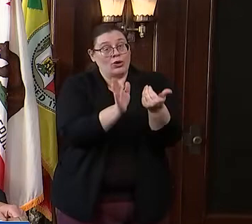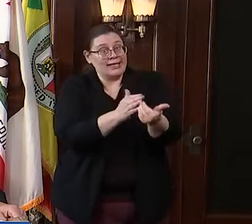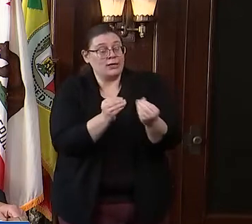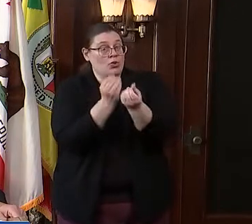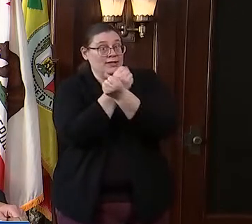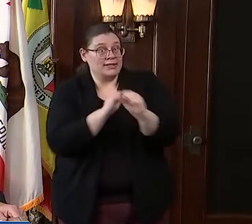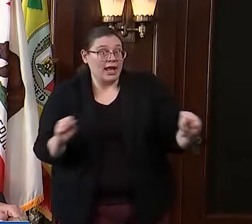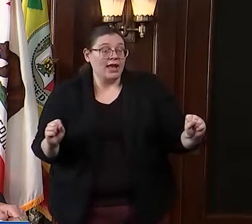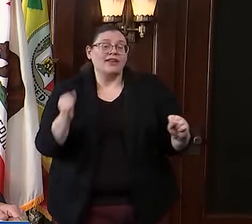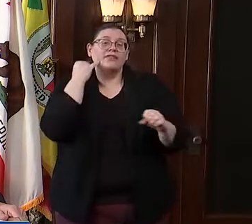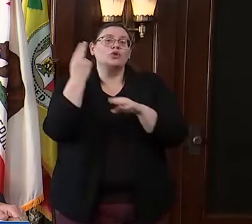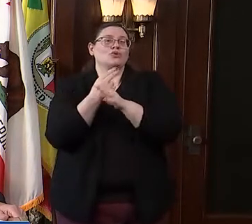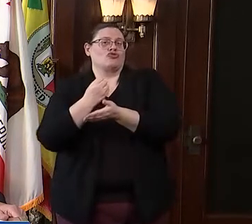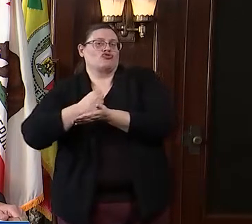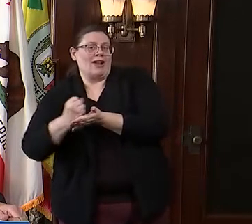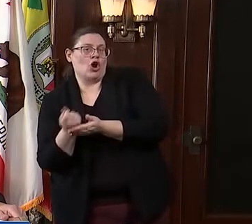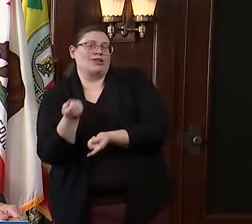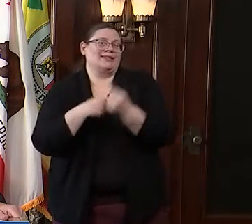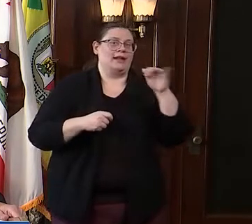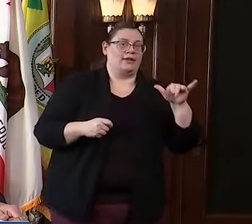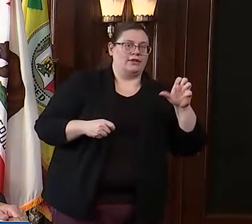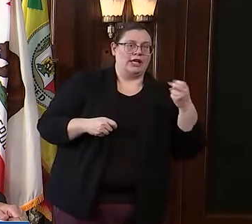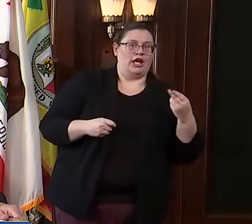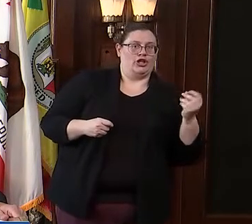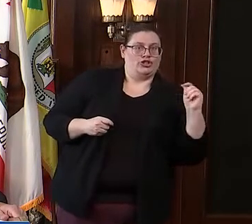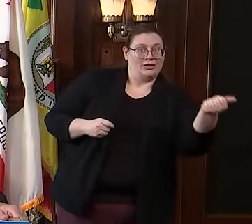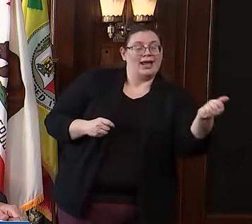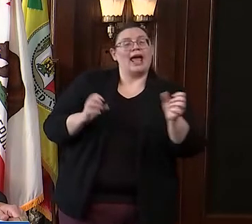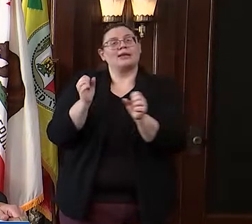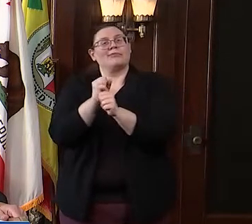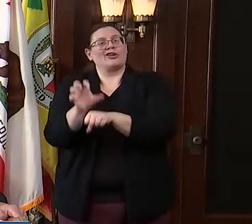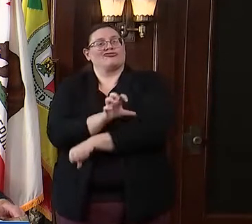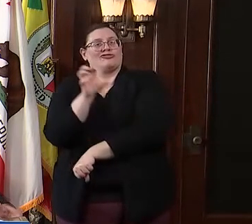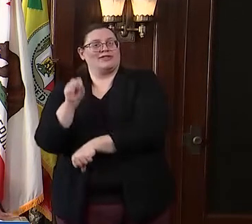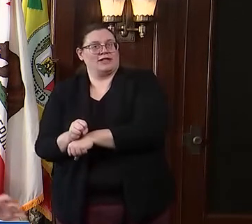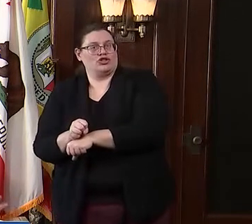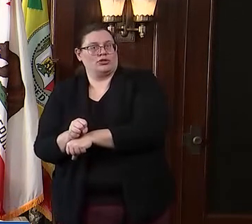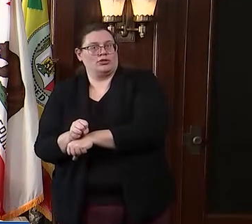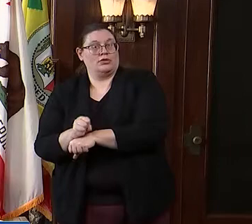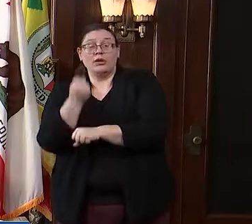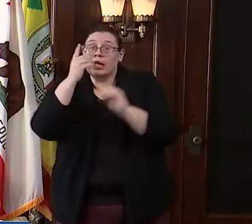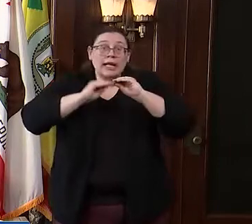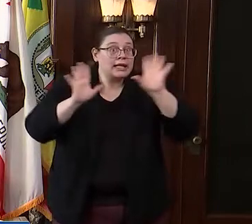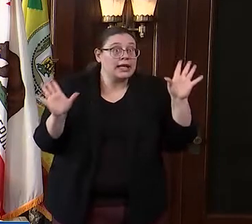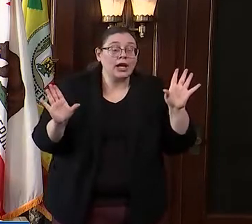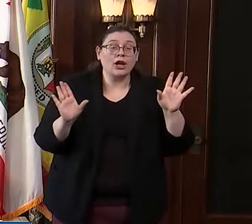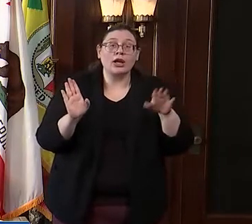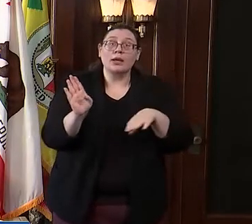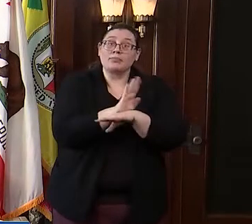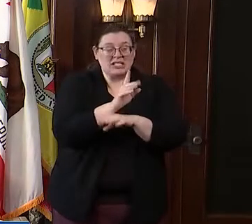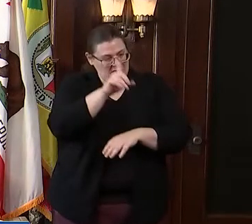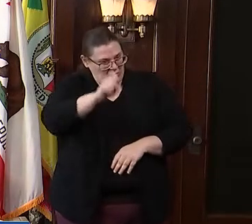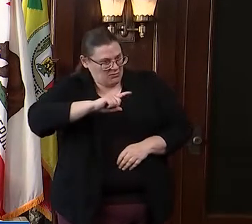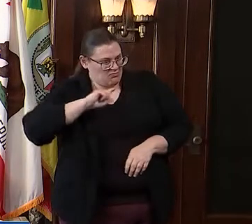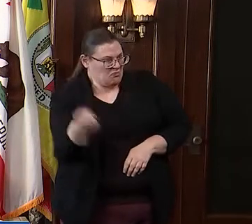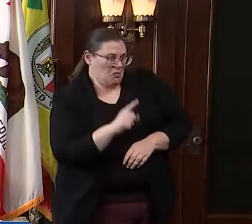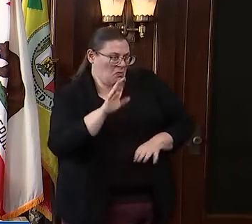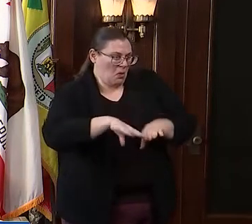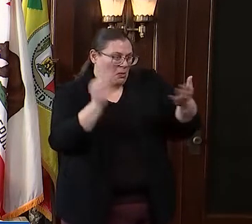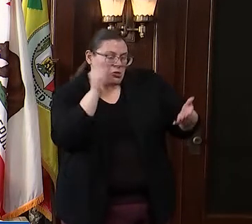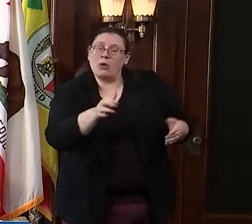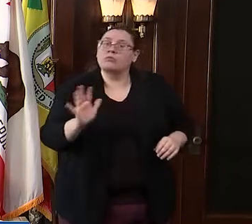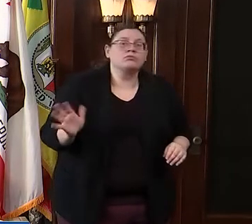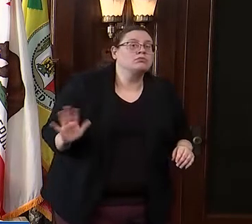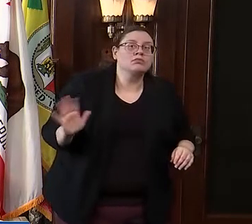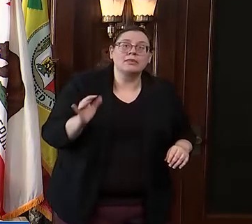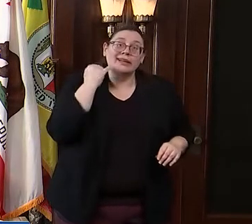by paying with a card, not cash, by making a reservation. And to be clear, businesses are not mandated to open. So